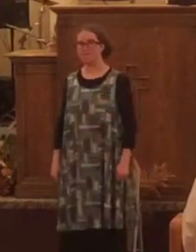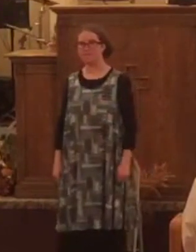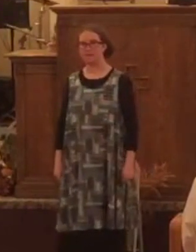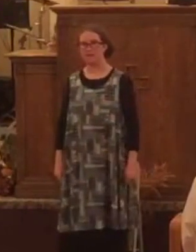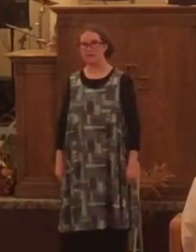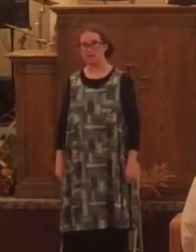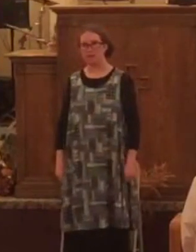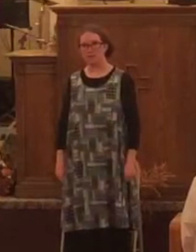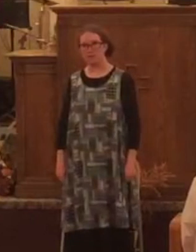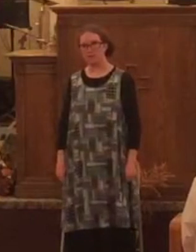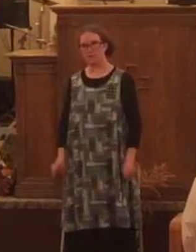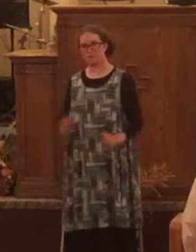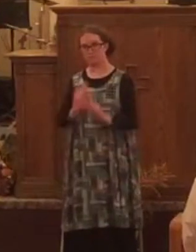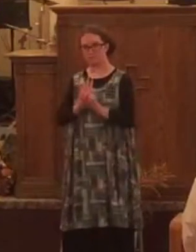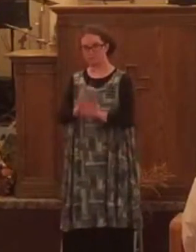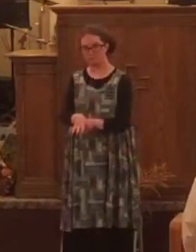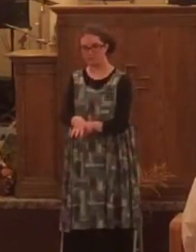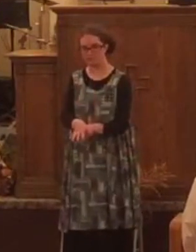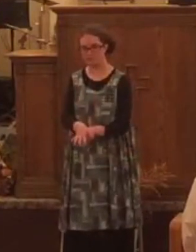Greatly distressed. Been there.